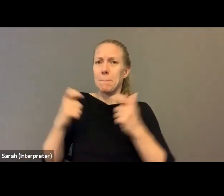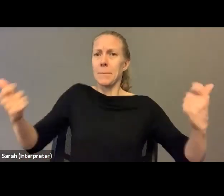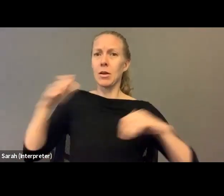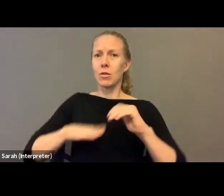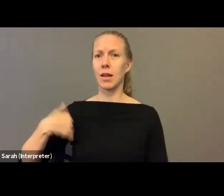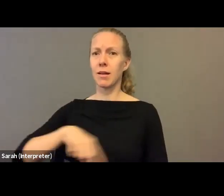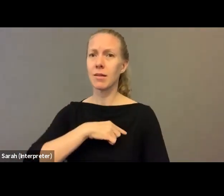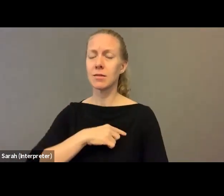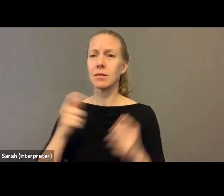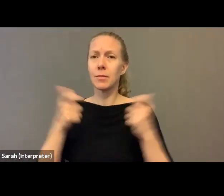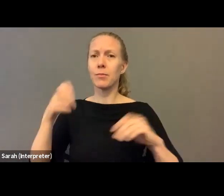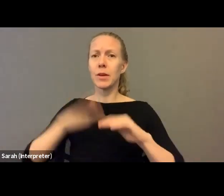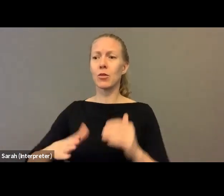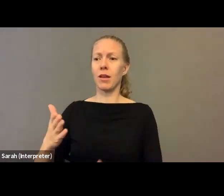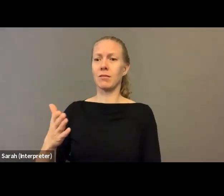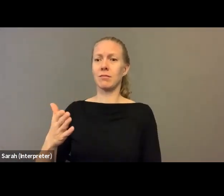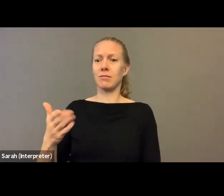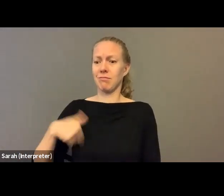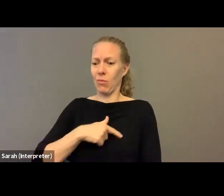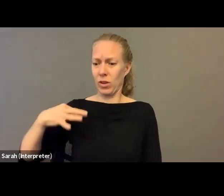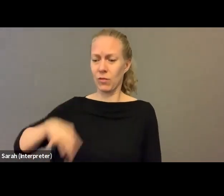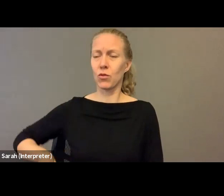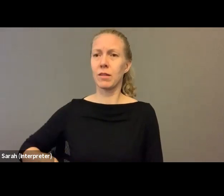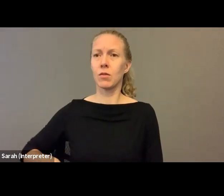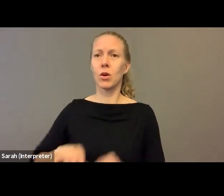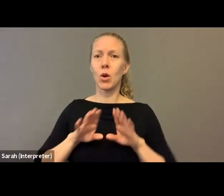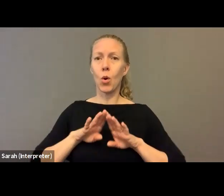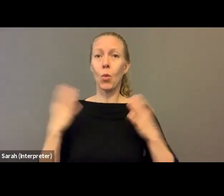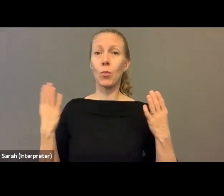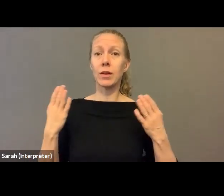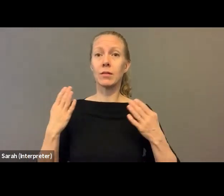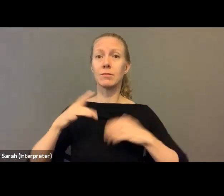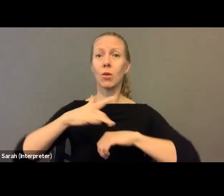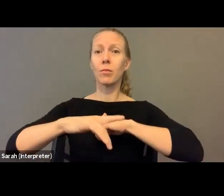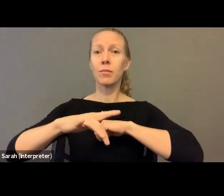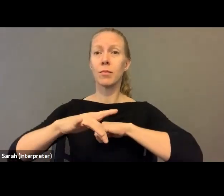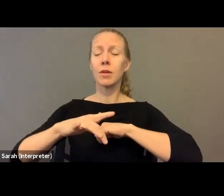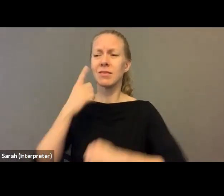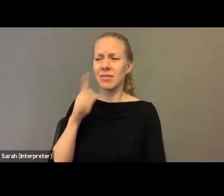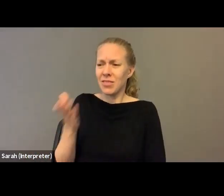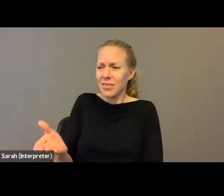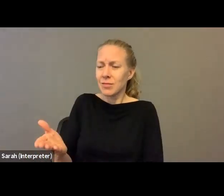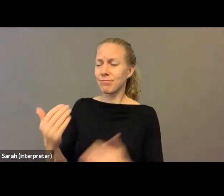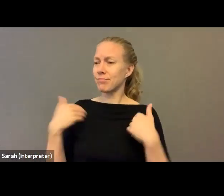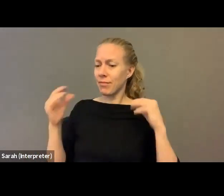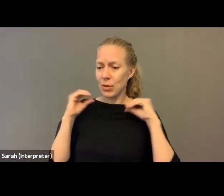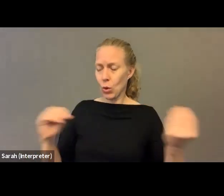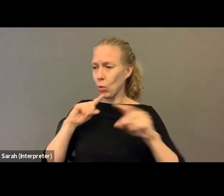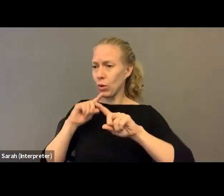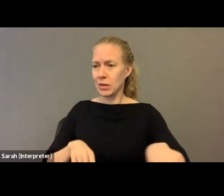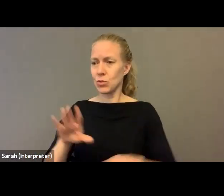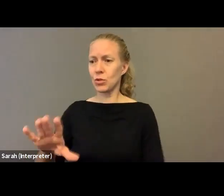for. Oaken, open. For that, you have no answer. Your breath